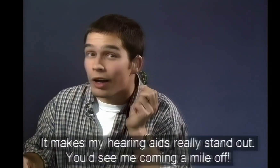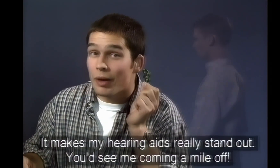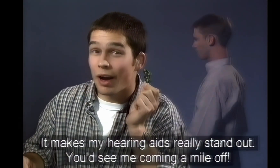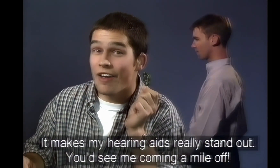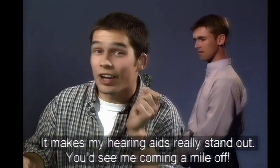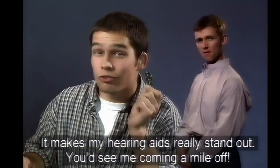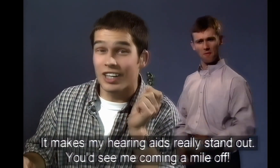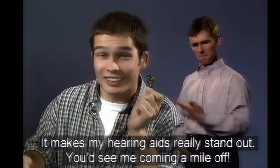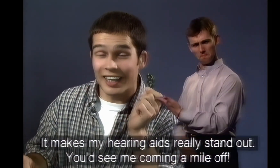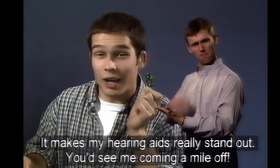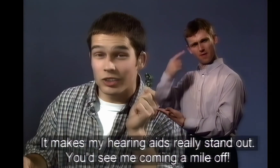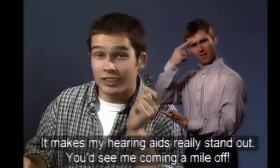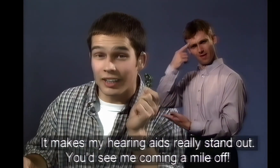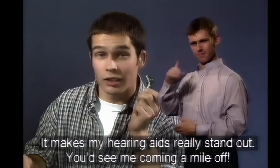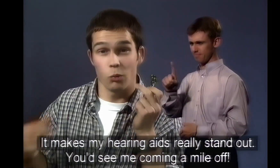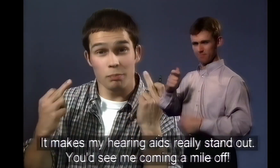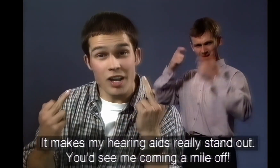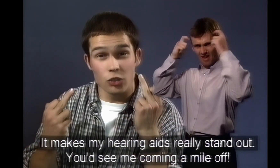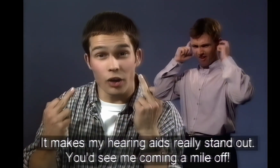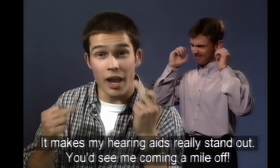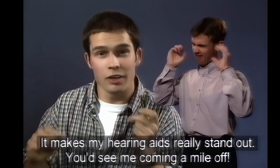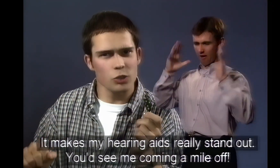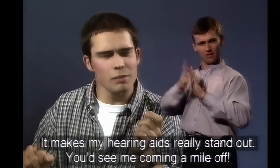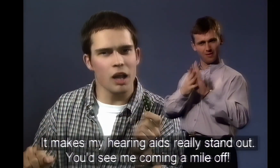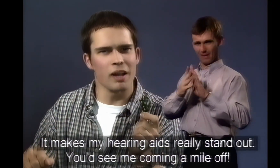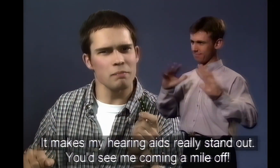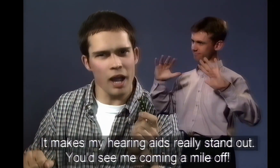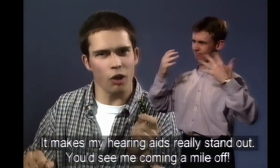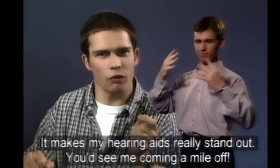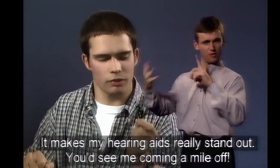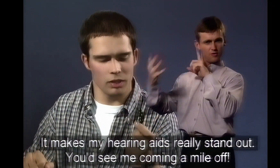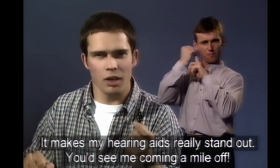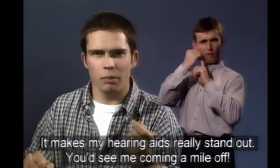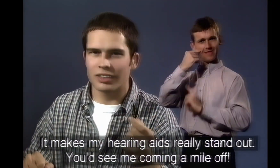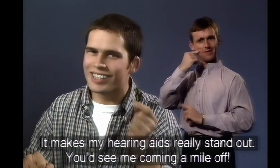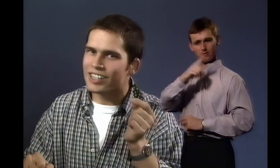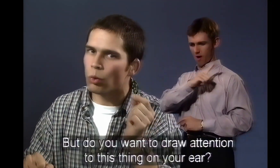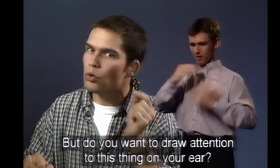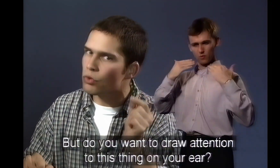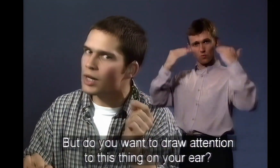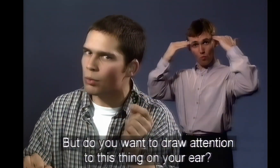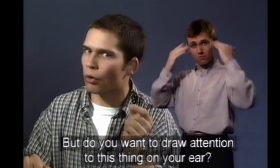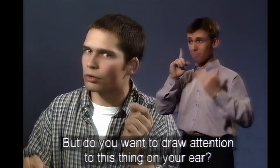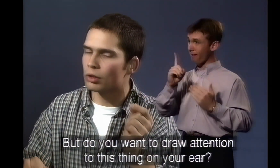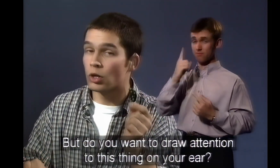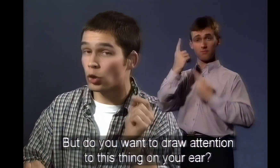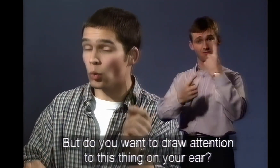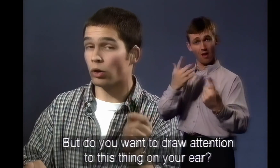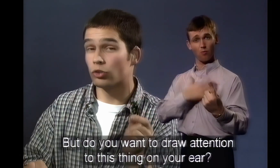Makes my hearing aids really stand out, didn't it? And with my short hair, you see me coming a mile off. But is this what you really want? Do you want to draw